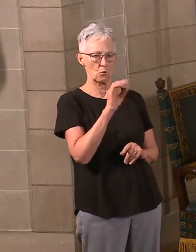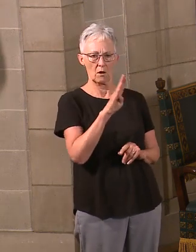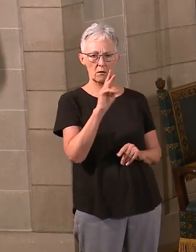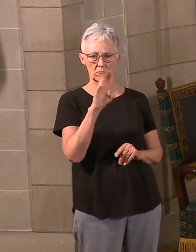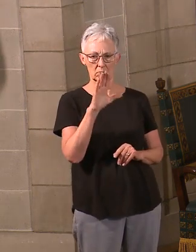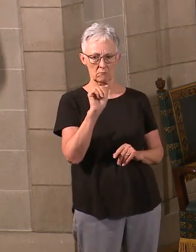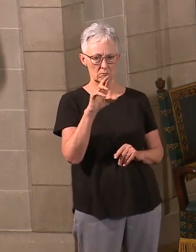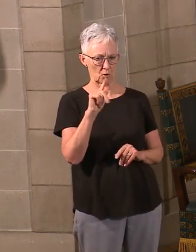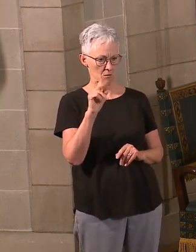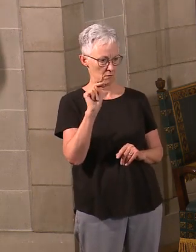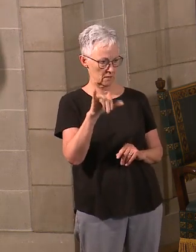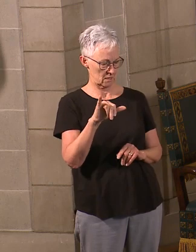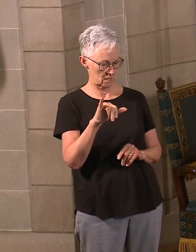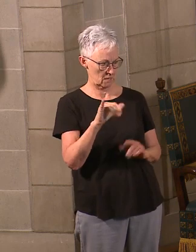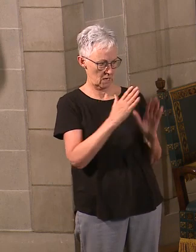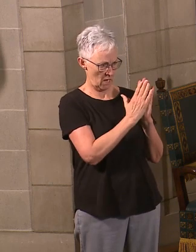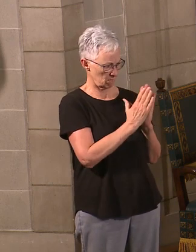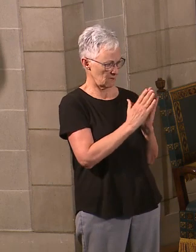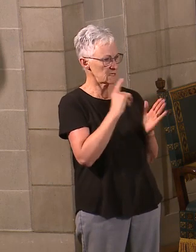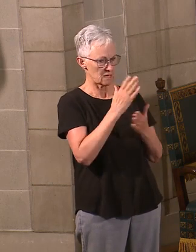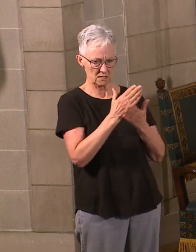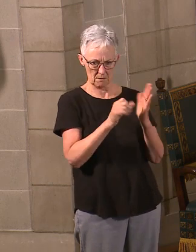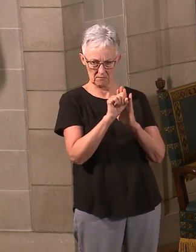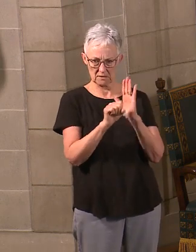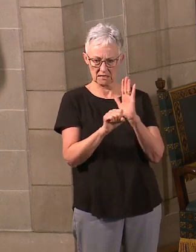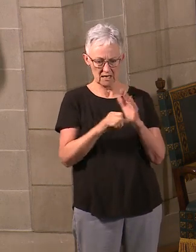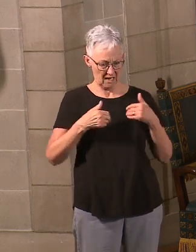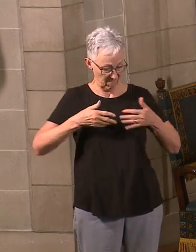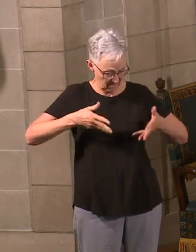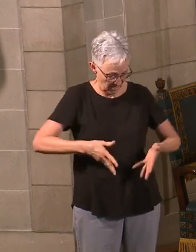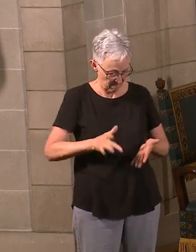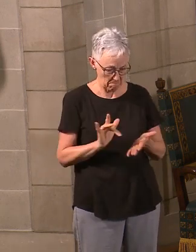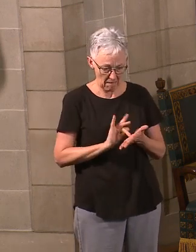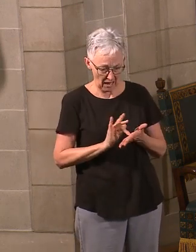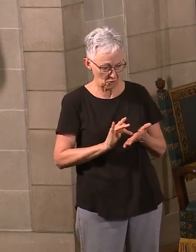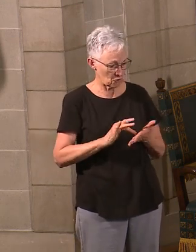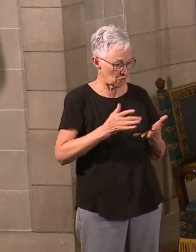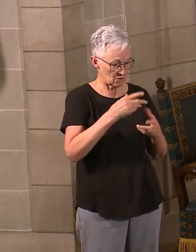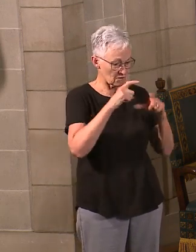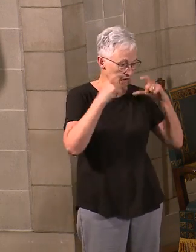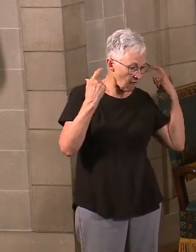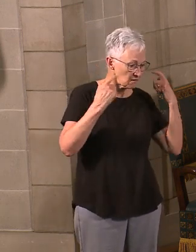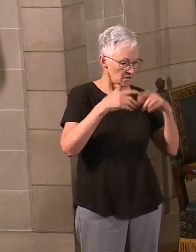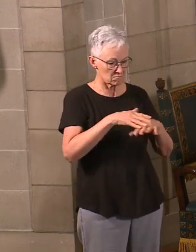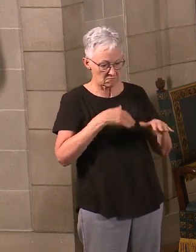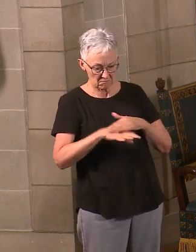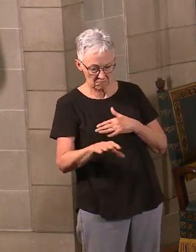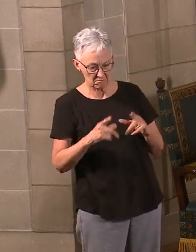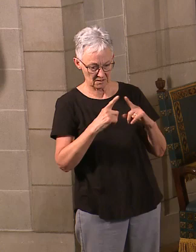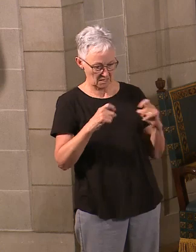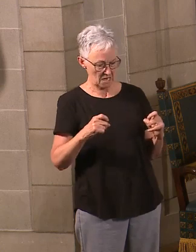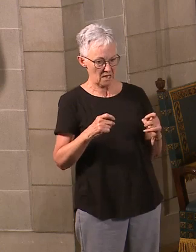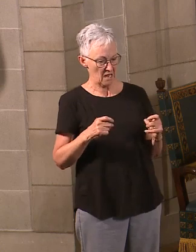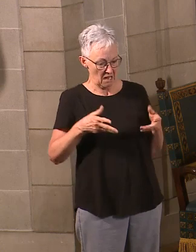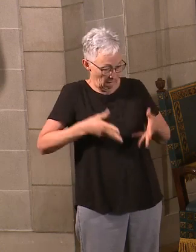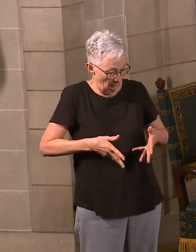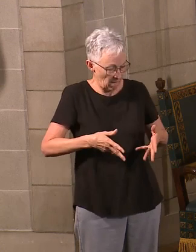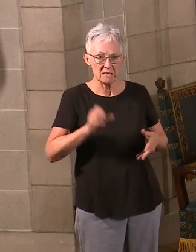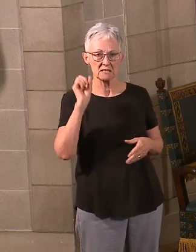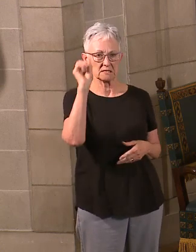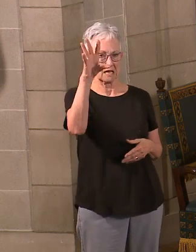states have sent excess medical supplies to New York. Are we looking to do that? And right now, we are still, again, because we're still kind of in the